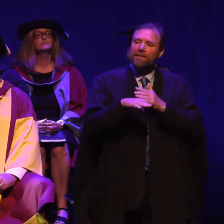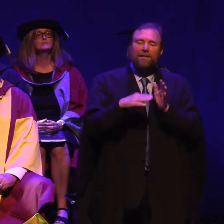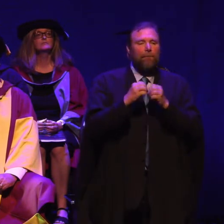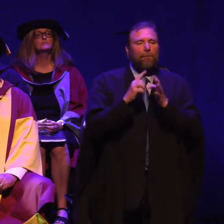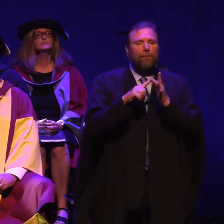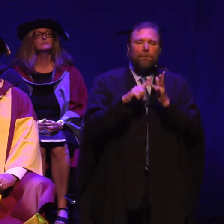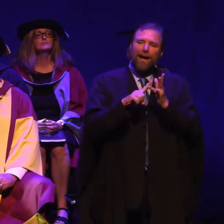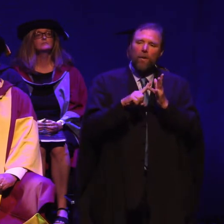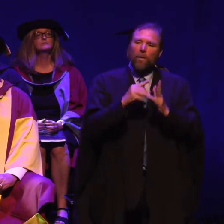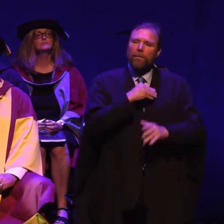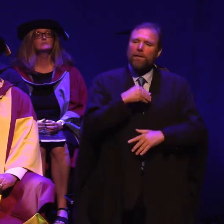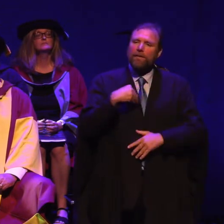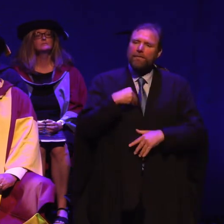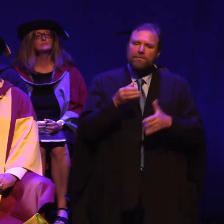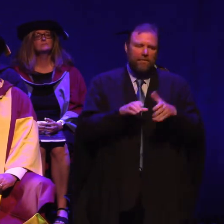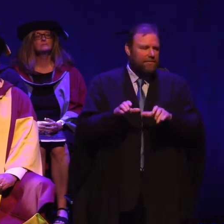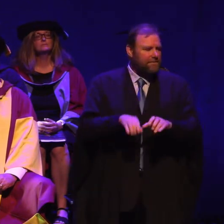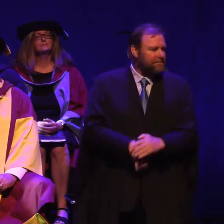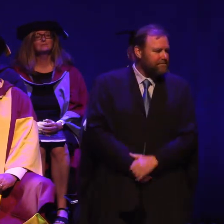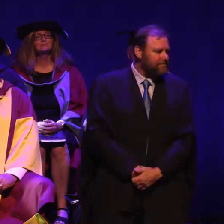Science.